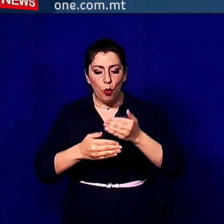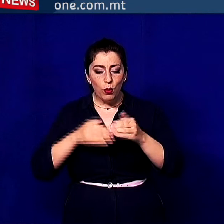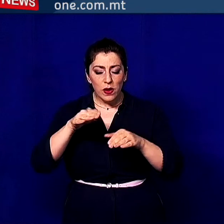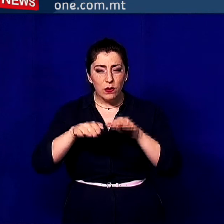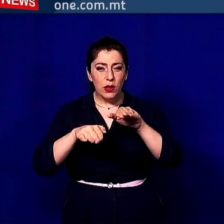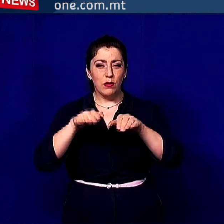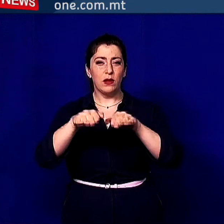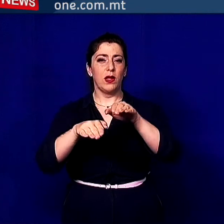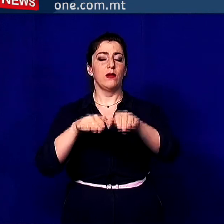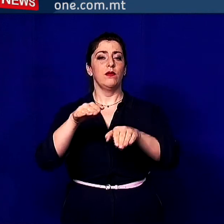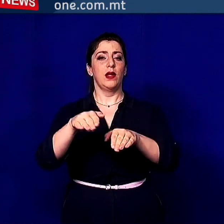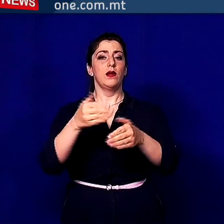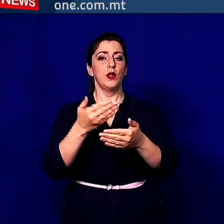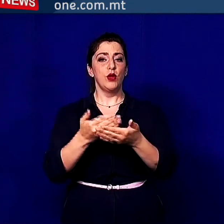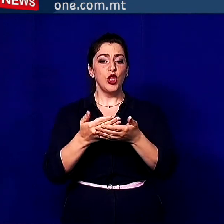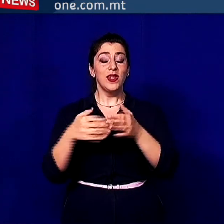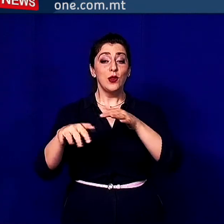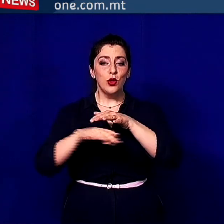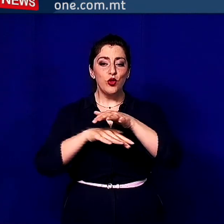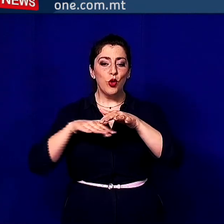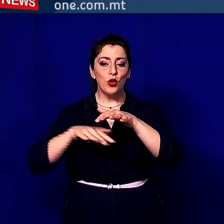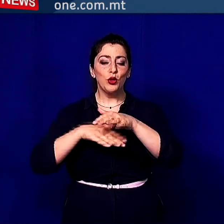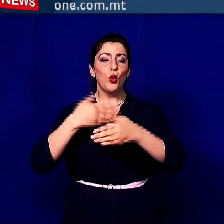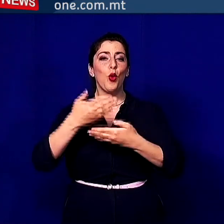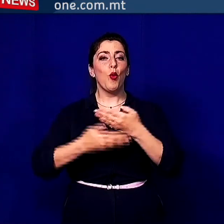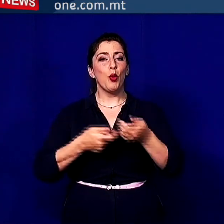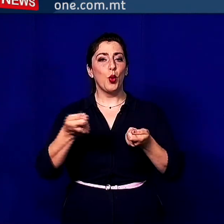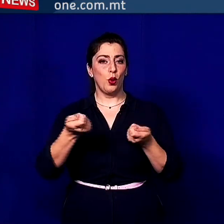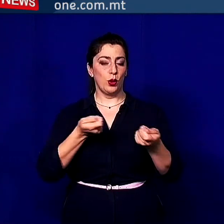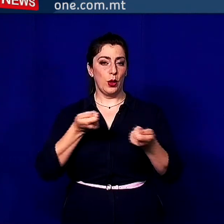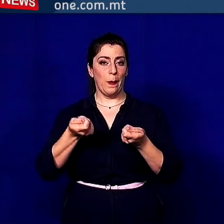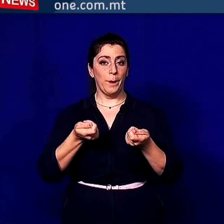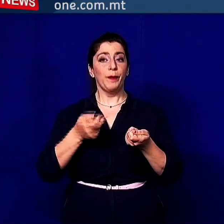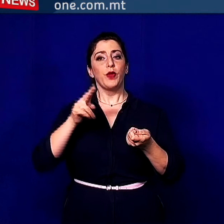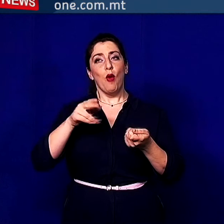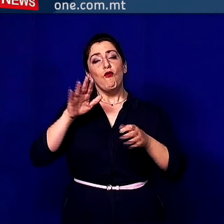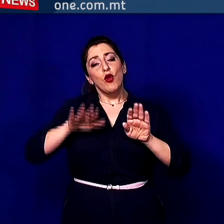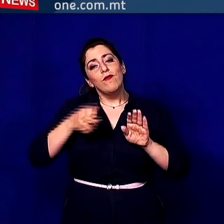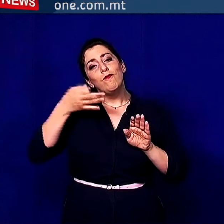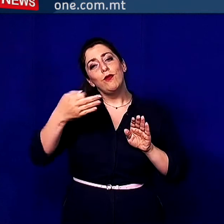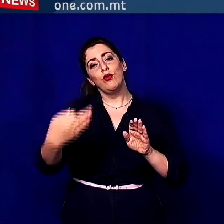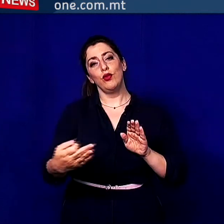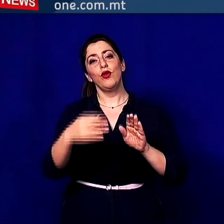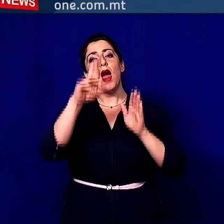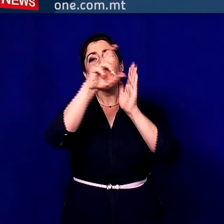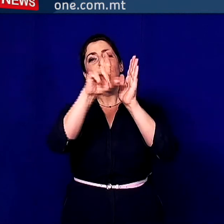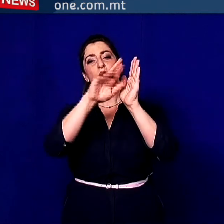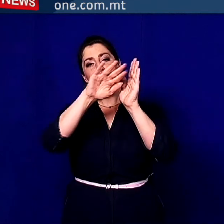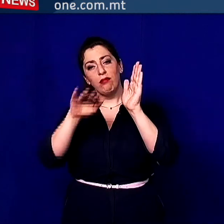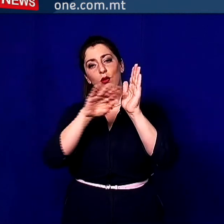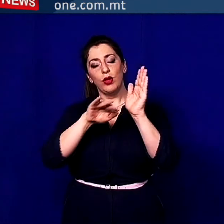bekk aħna nkunu nistgħu nkomplu bil-mod il-mod nerħu wkoll mill-miżuri sakemm is-sitwazzjoni tibqa' dejjem